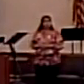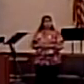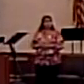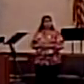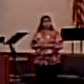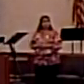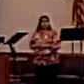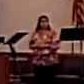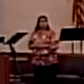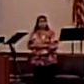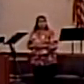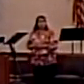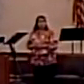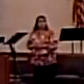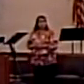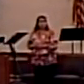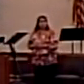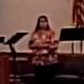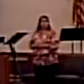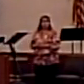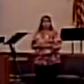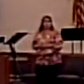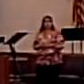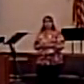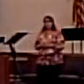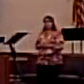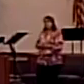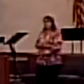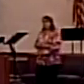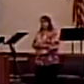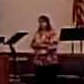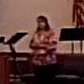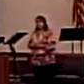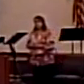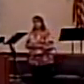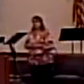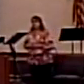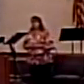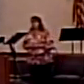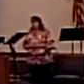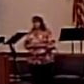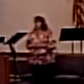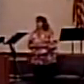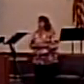Let's stay standing. We're going to do a God Bless America. If you don't mind putting the words on the screen, guys.